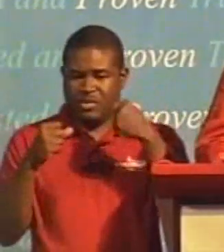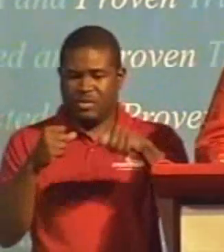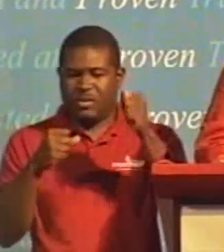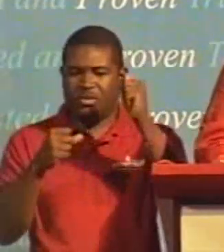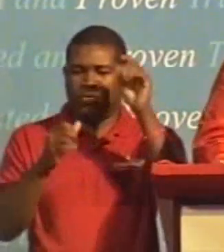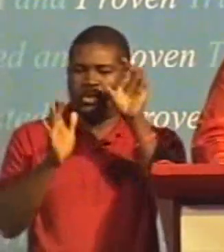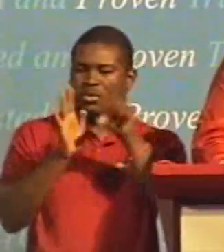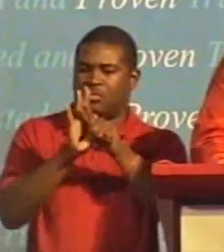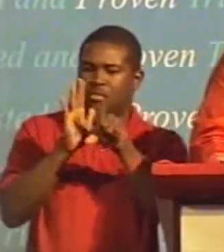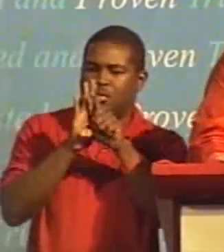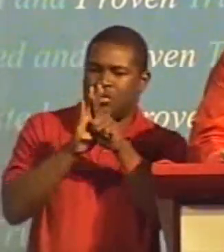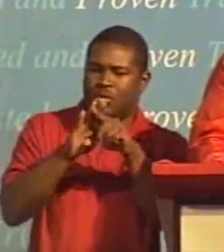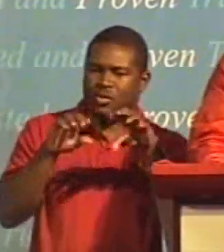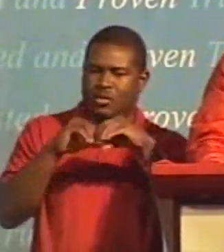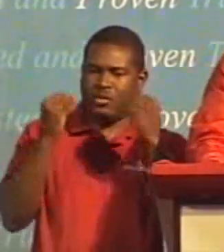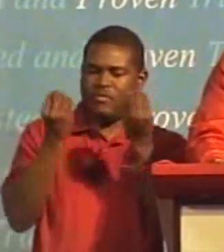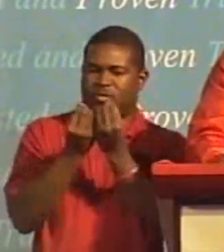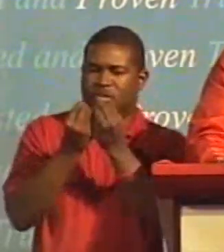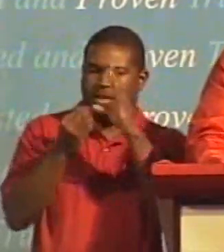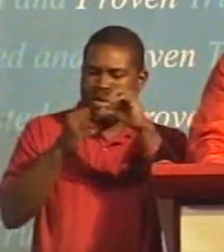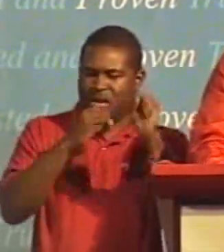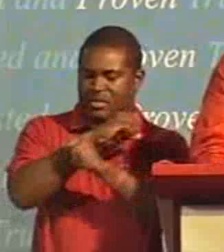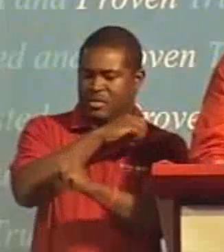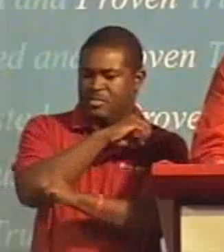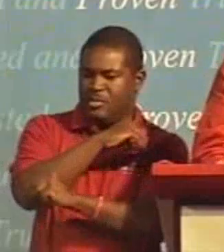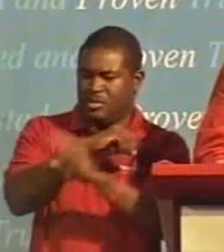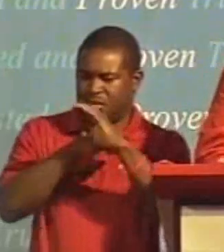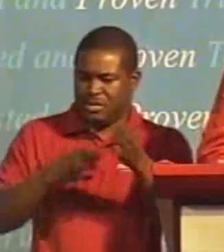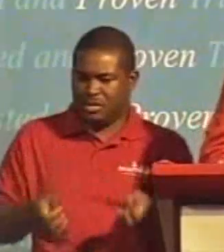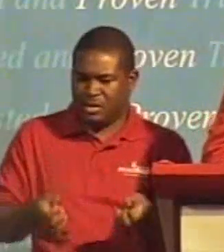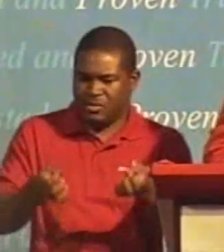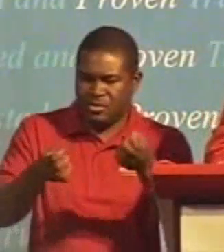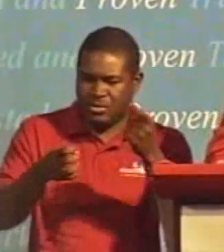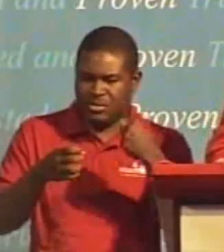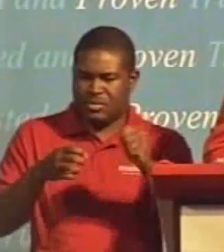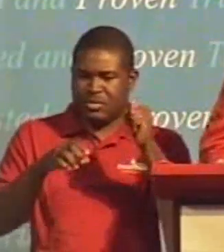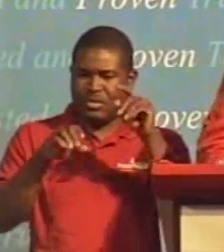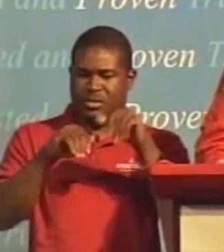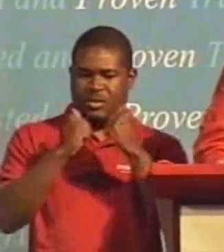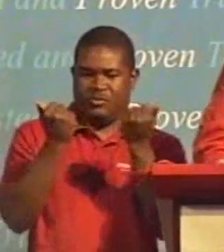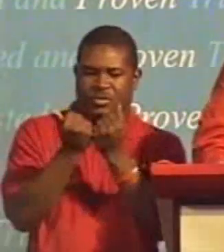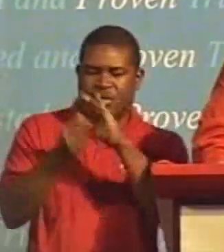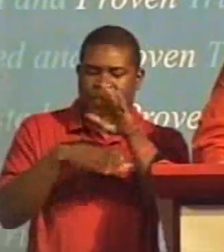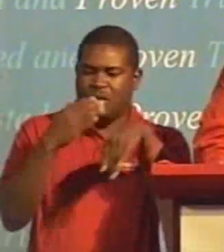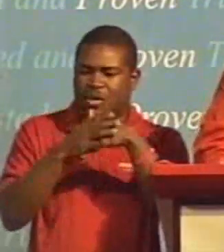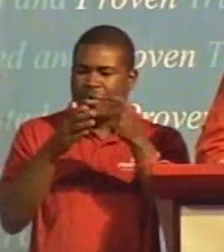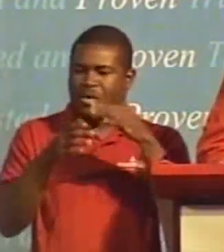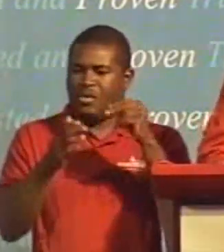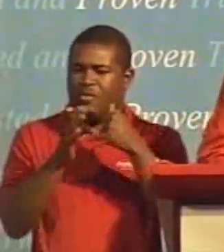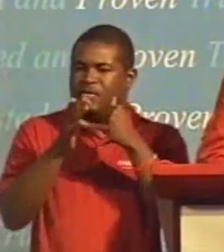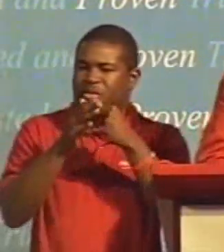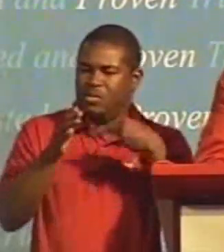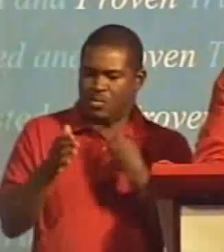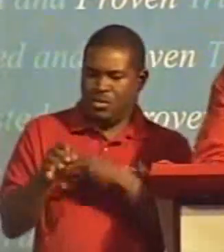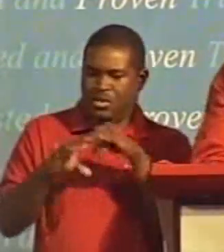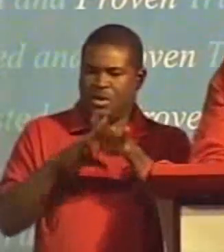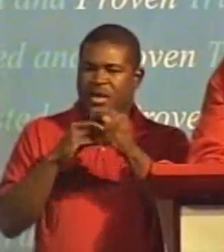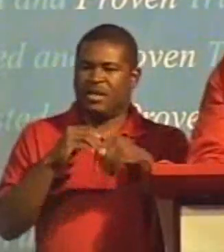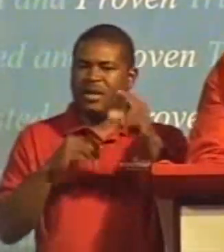enforcement agencies, and supporting and encouraging community involvement in fight crime. All of which we in the FNM are